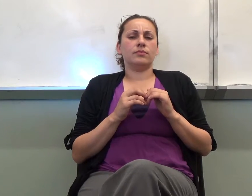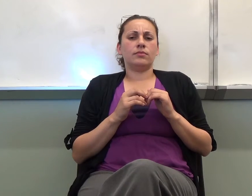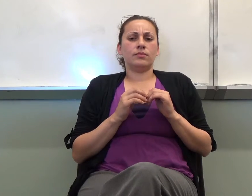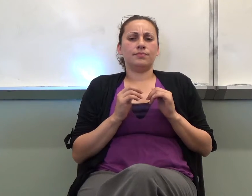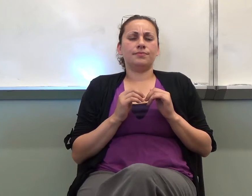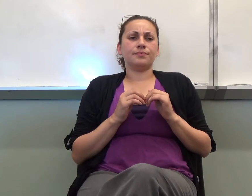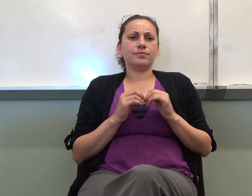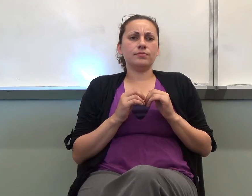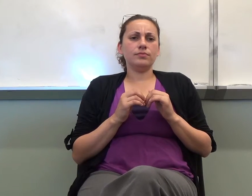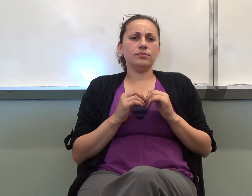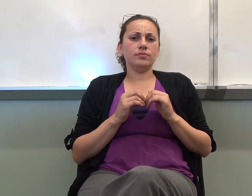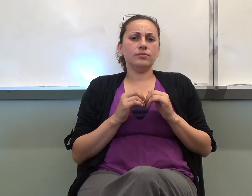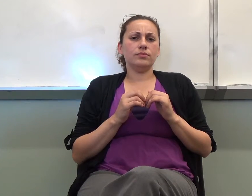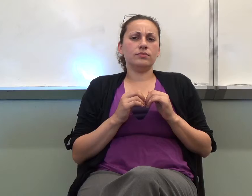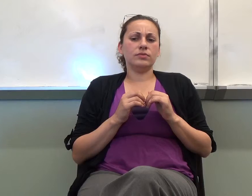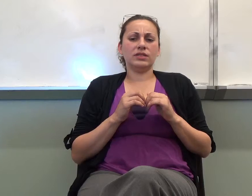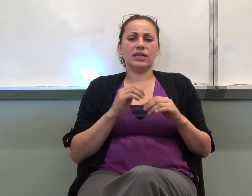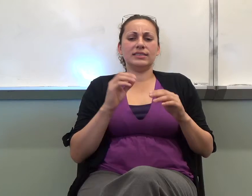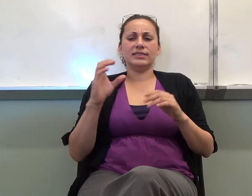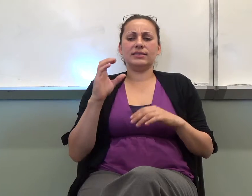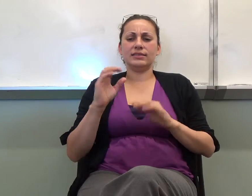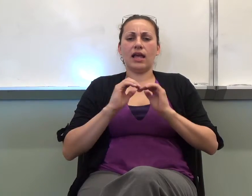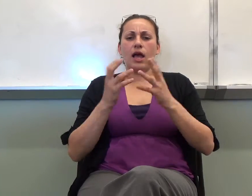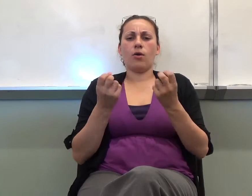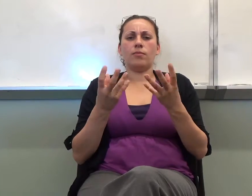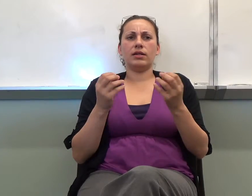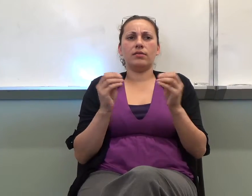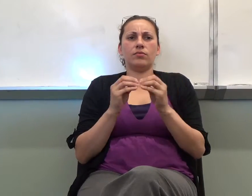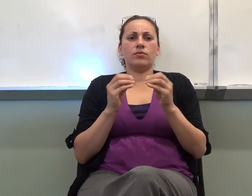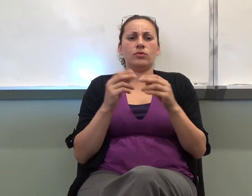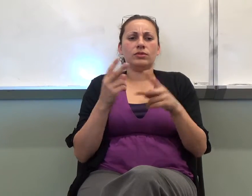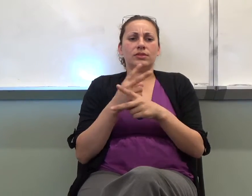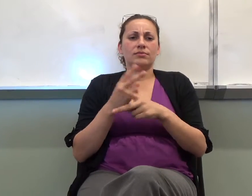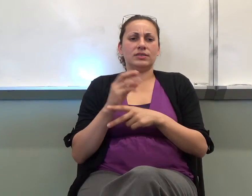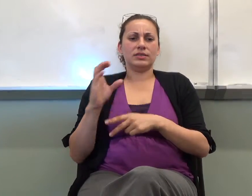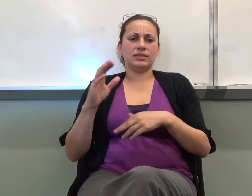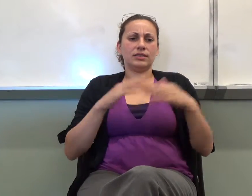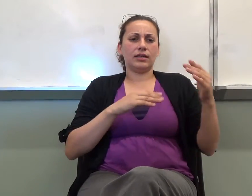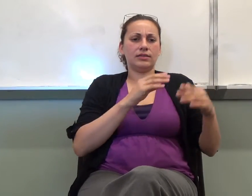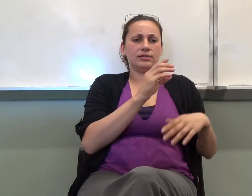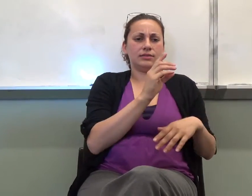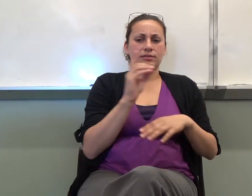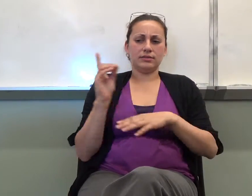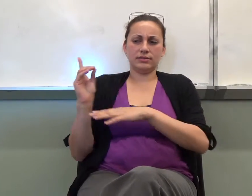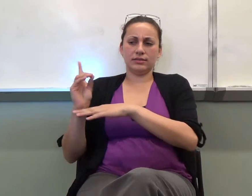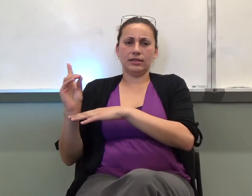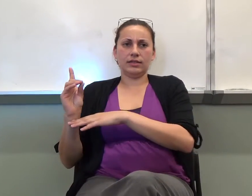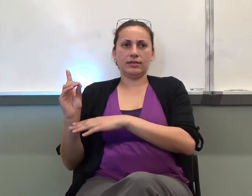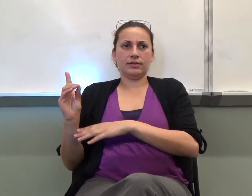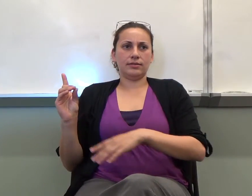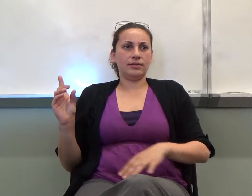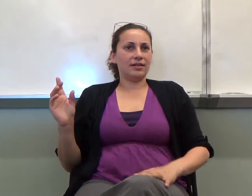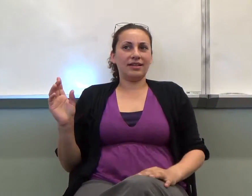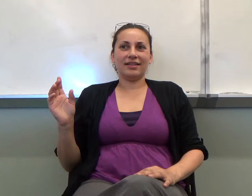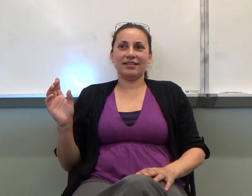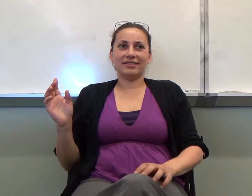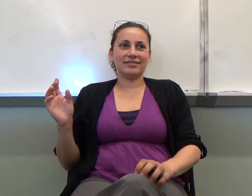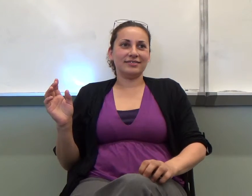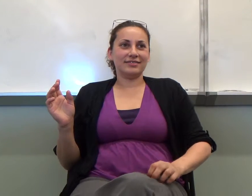times more C's are there than D's? Well, there are 12 C's and there are 3 D's. So